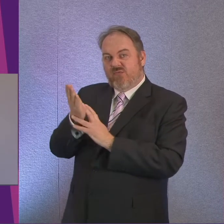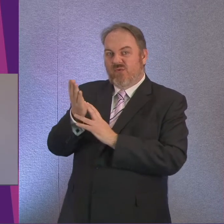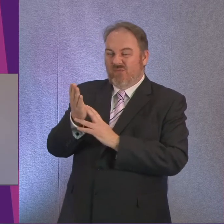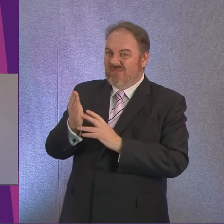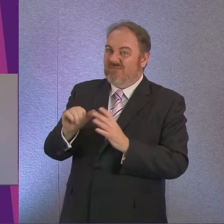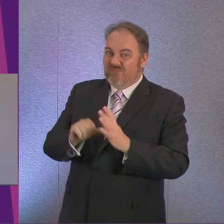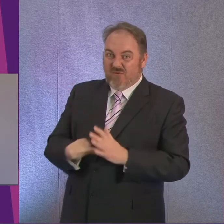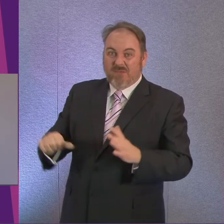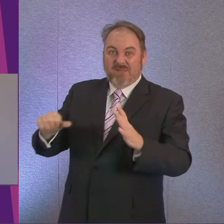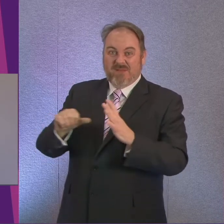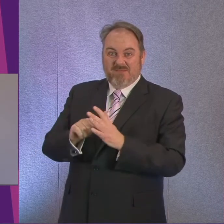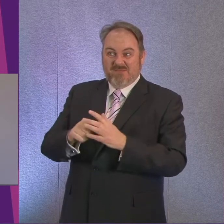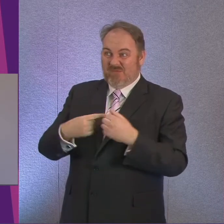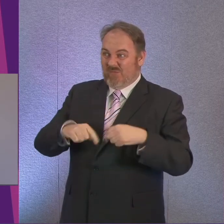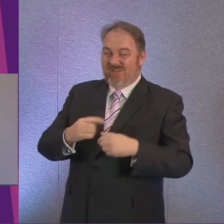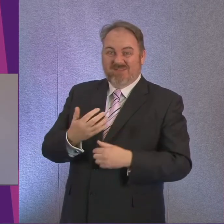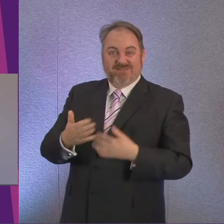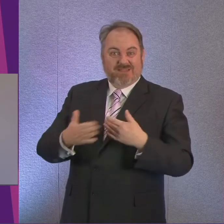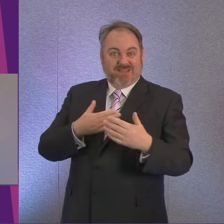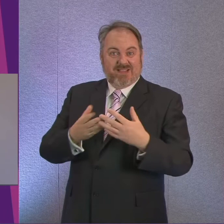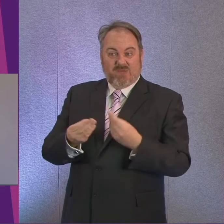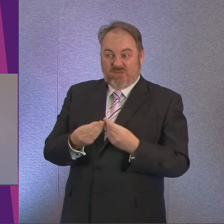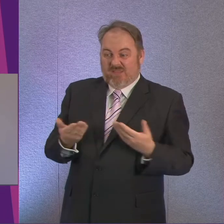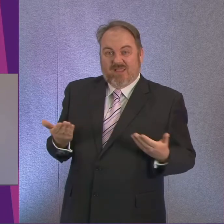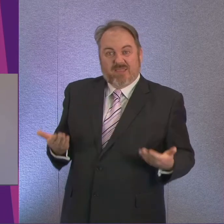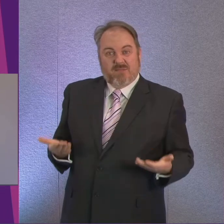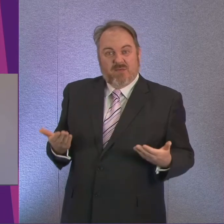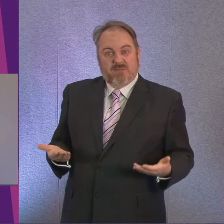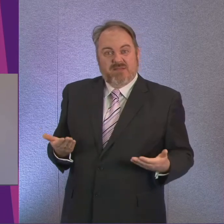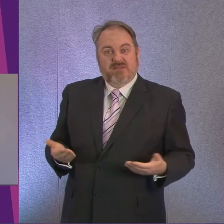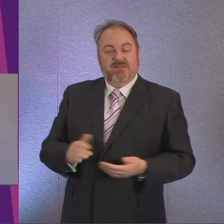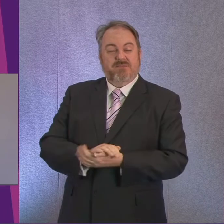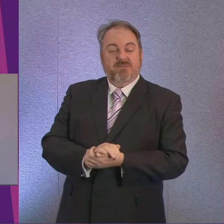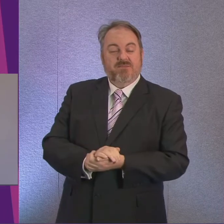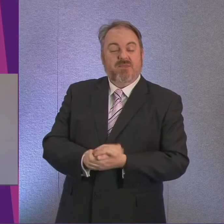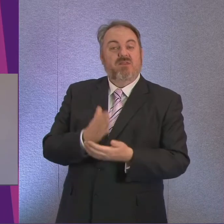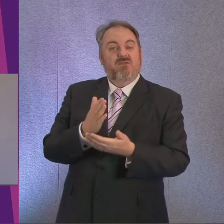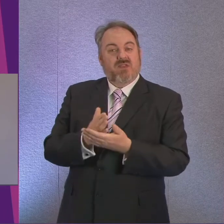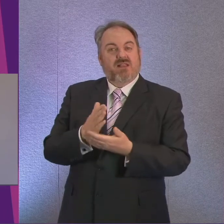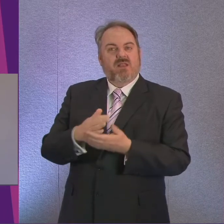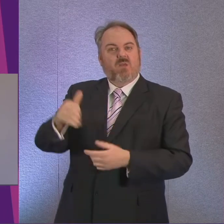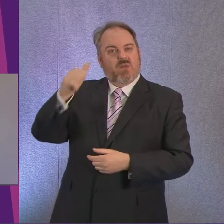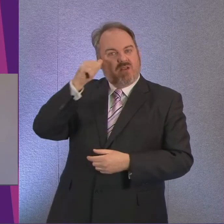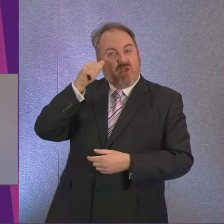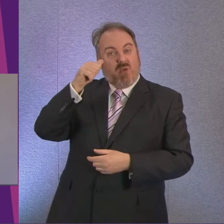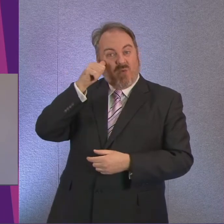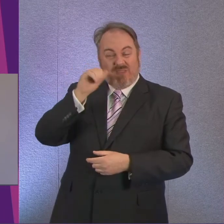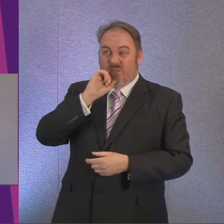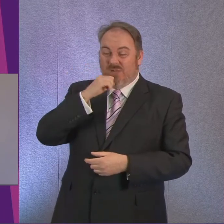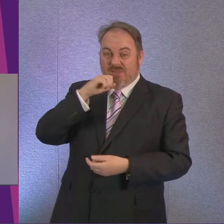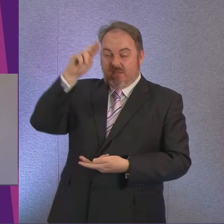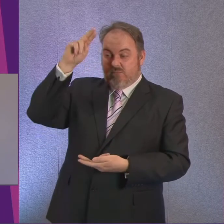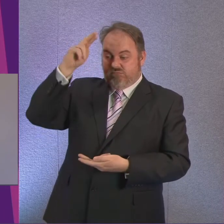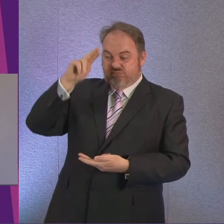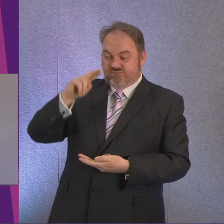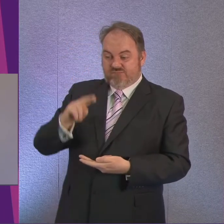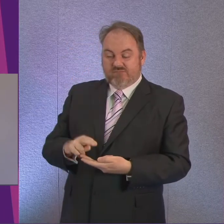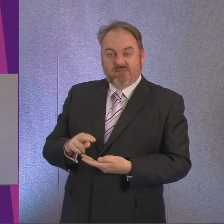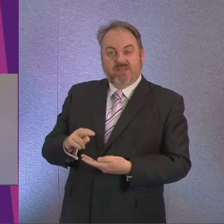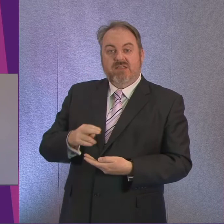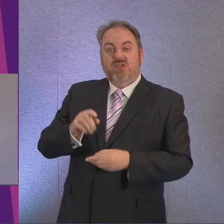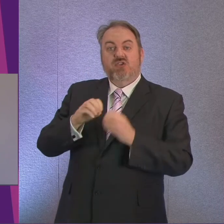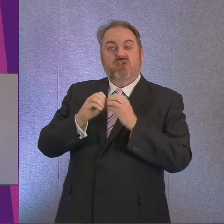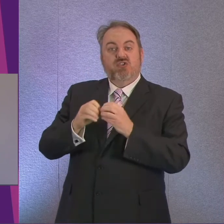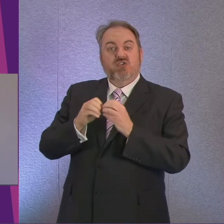face. And you quite rightly highlight the biggest challenge for our universities in particular is the huge drop expected in international students